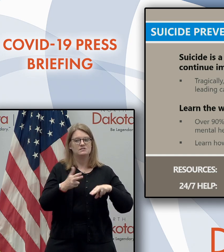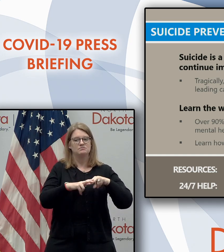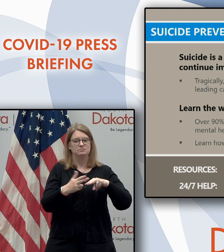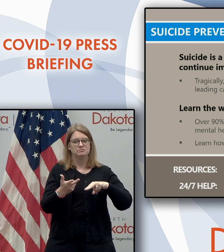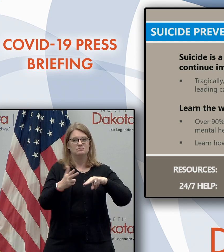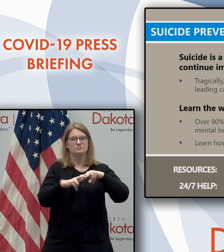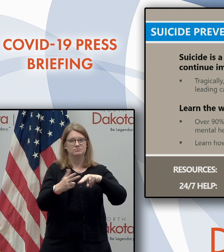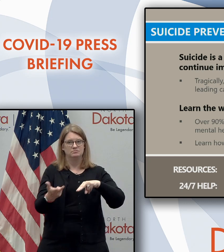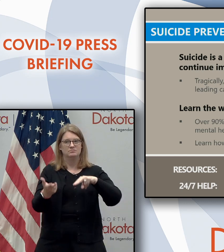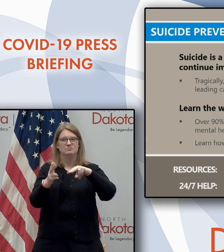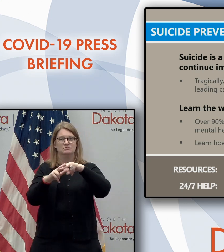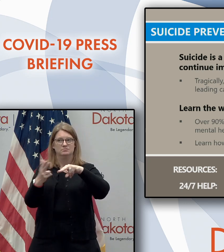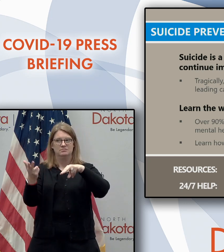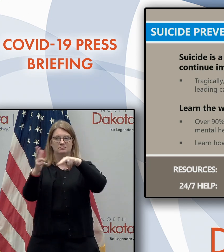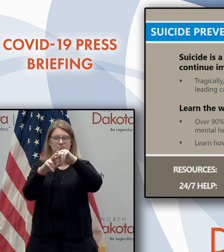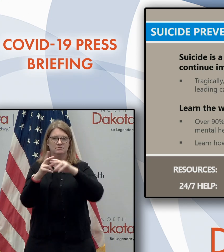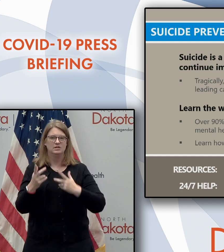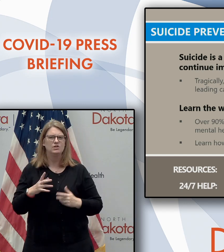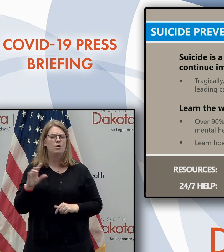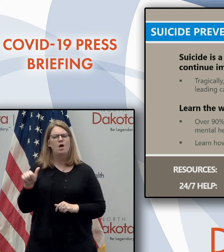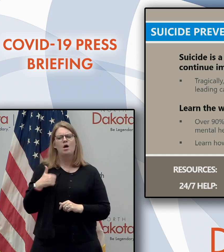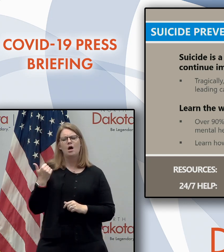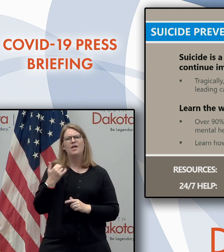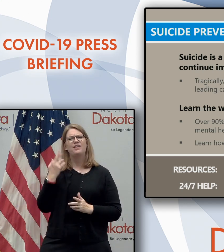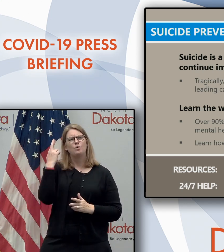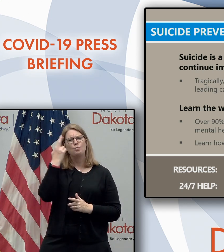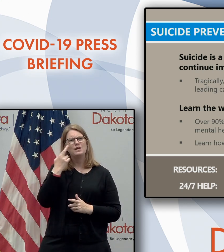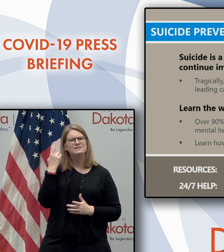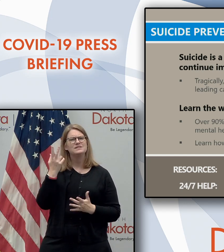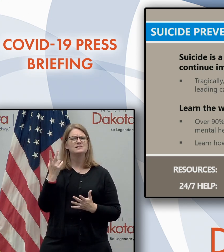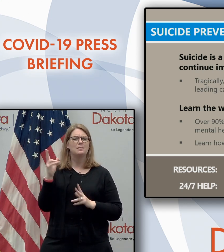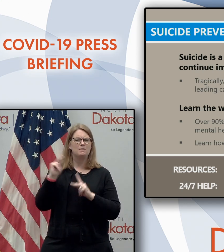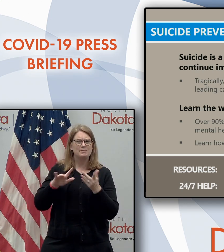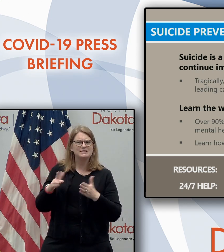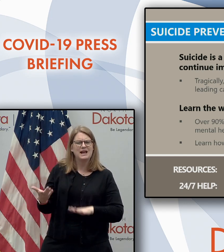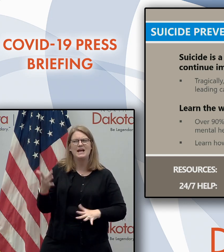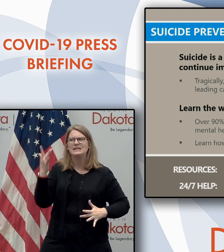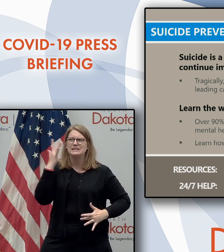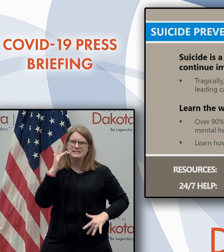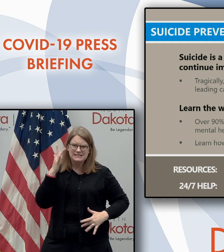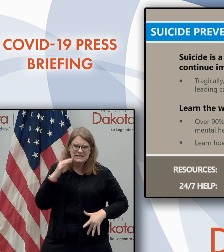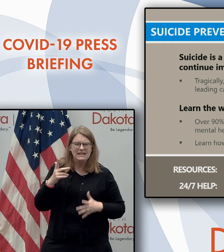made progress on all kinds of other diseases. We've made progress on